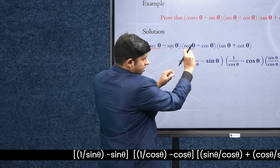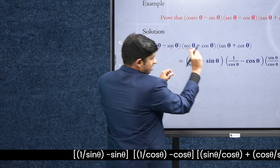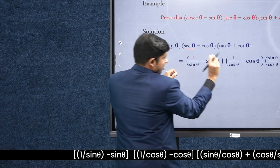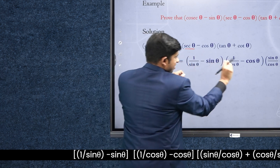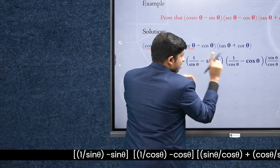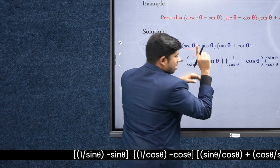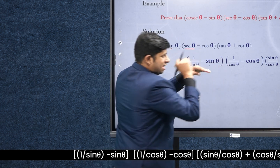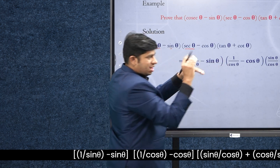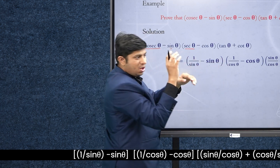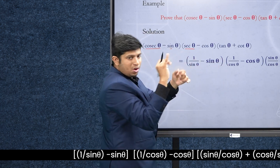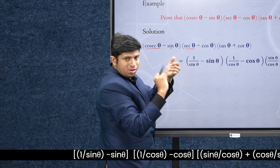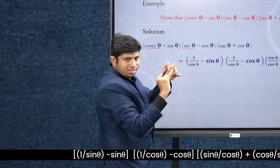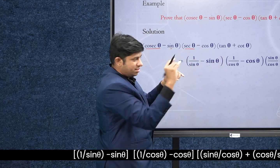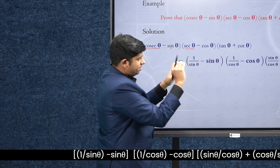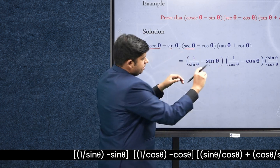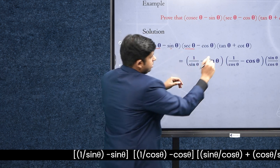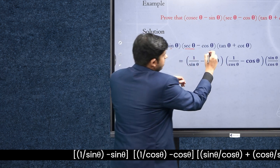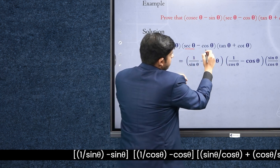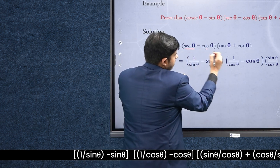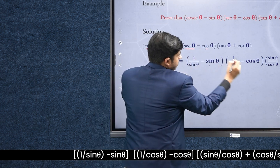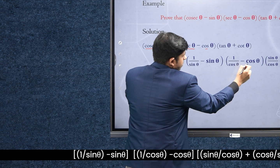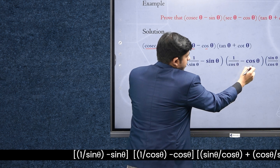1 by cos theta minus cos theta